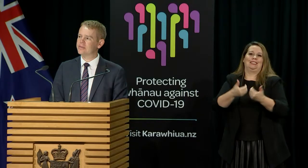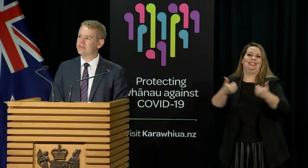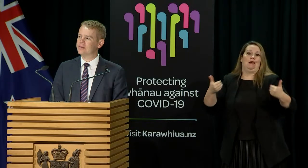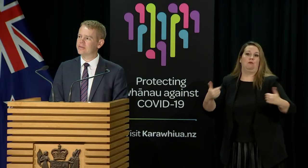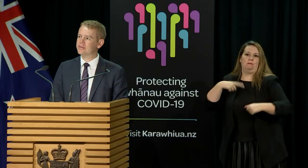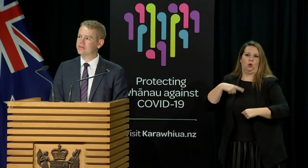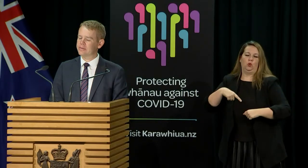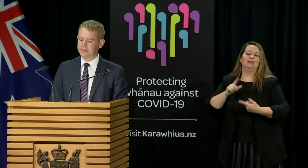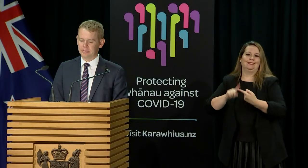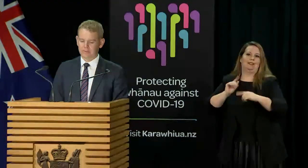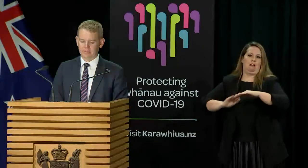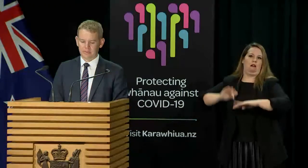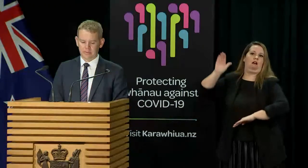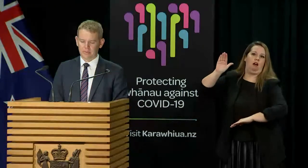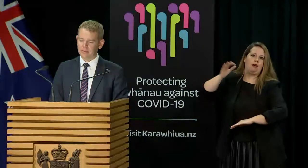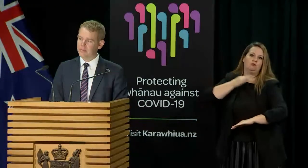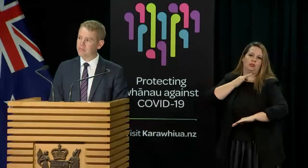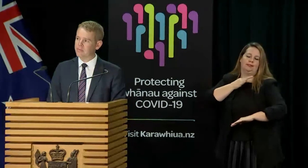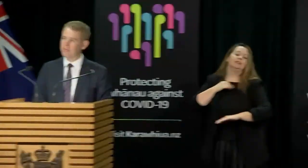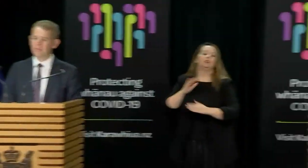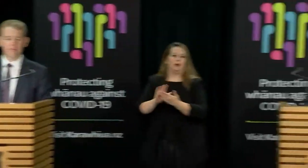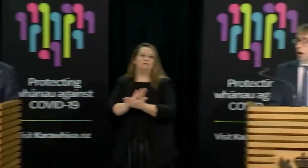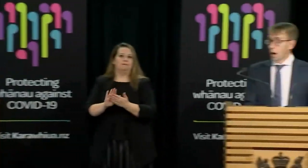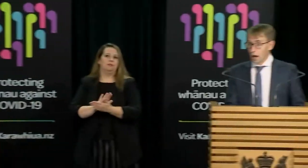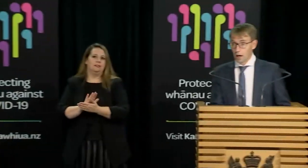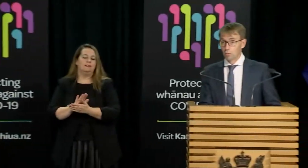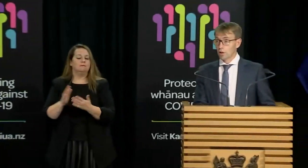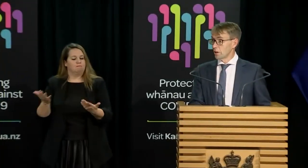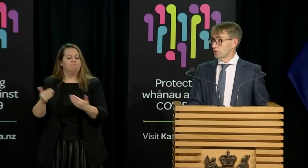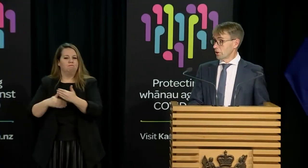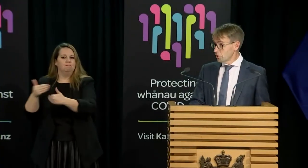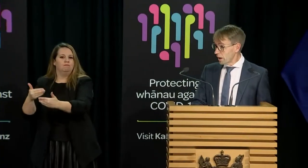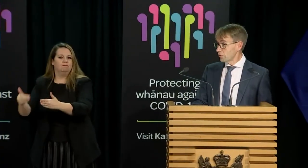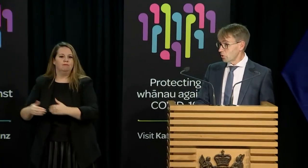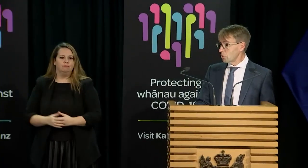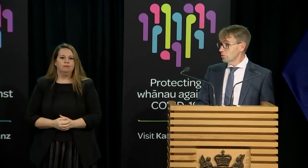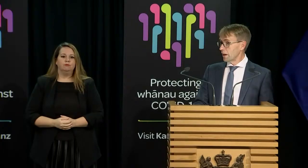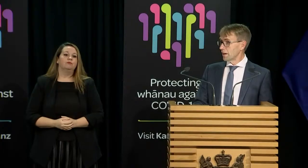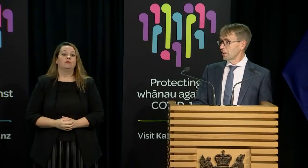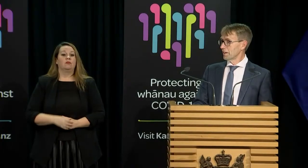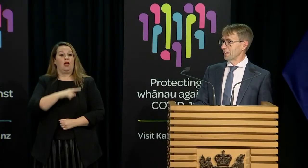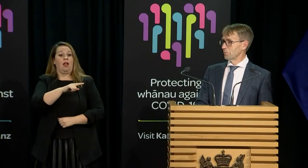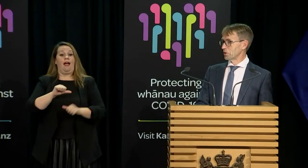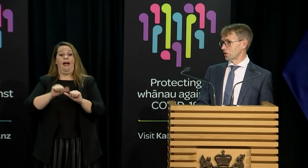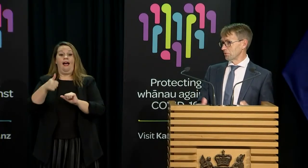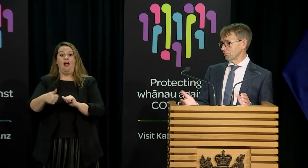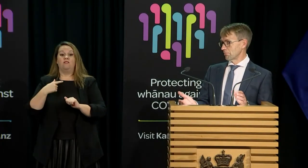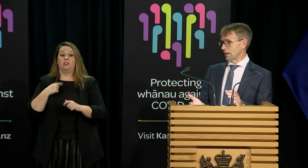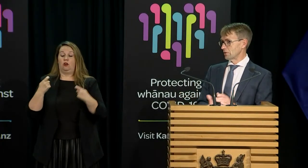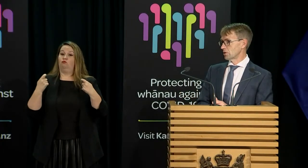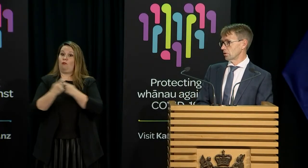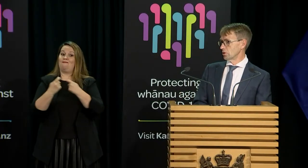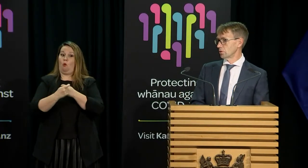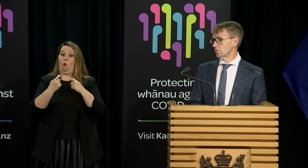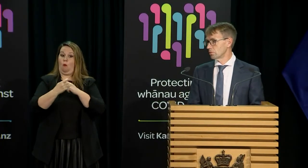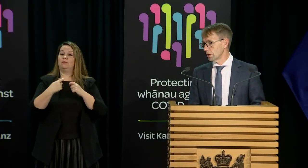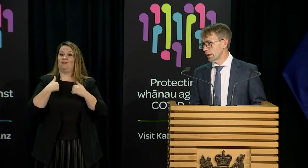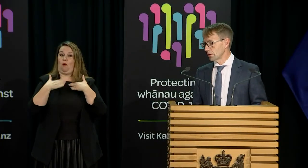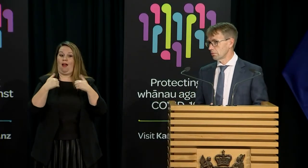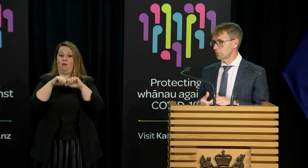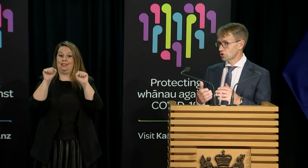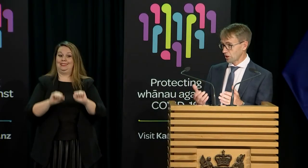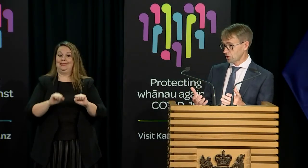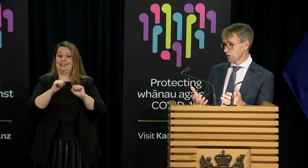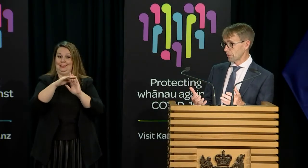the new health system after reforms? Well, I do have a role, and the